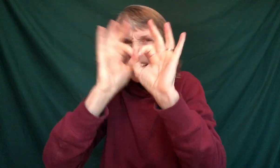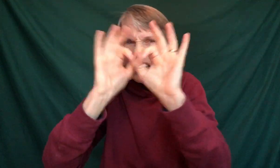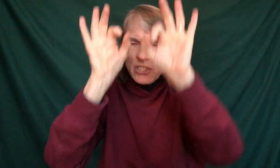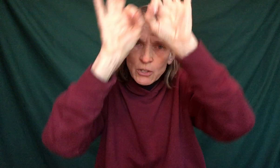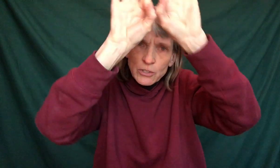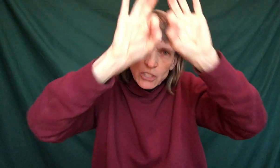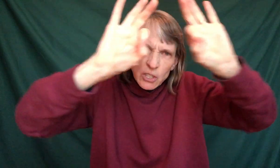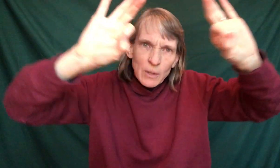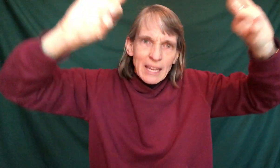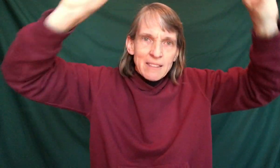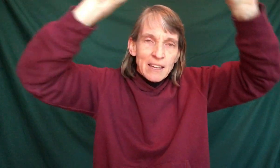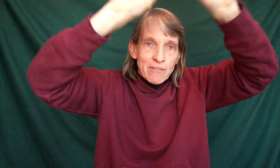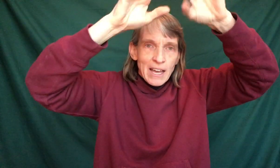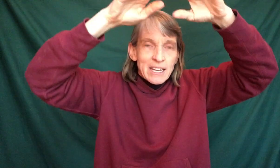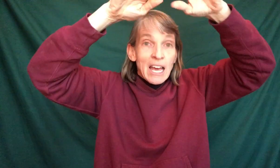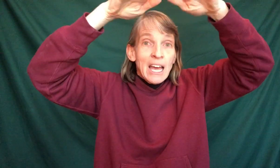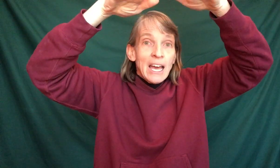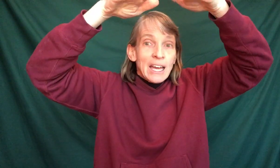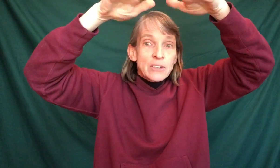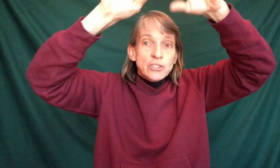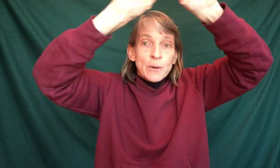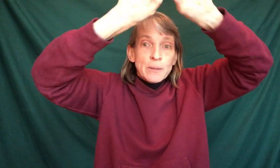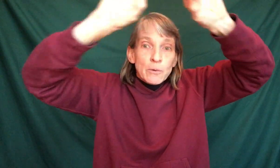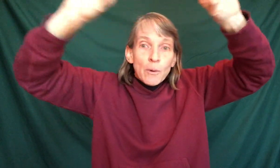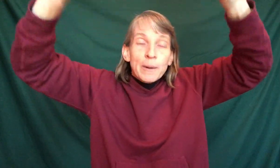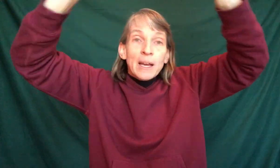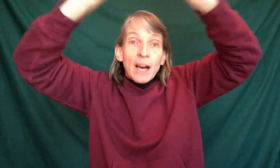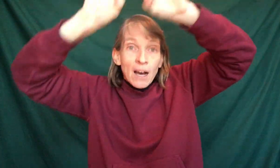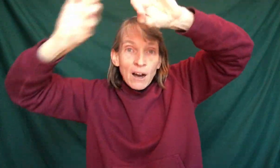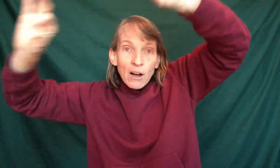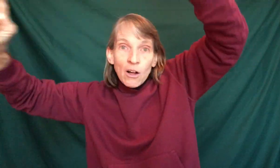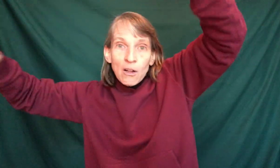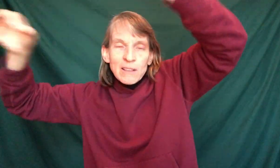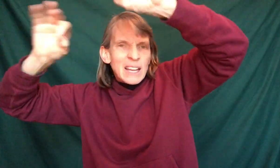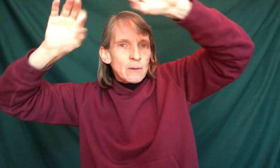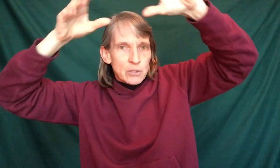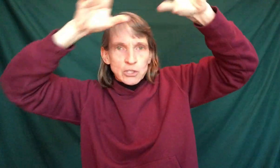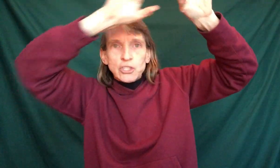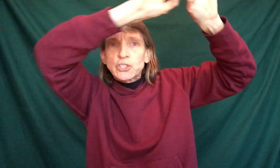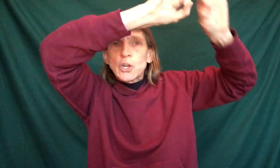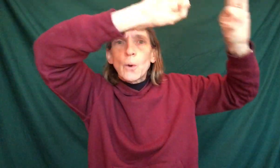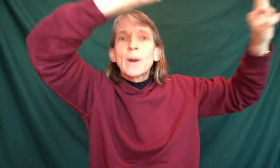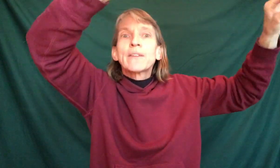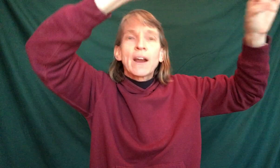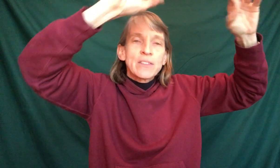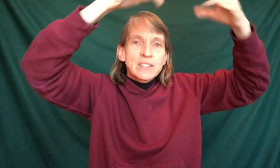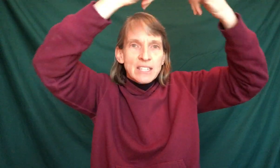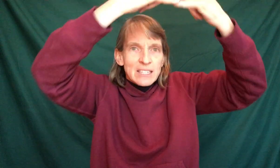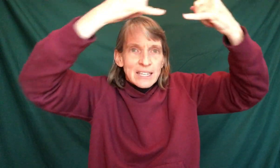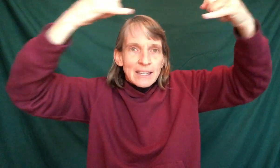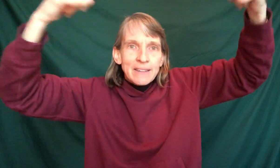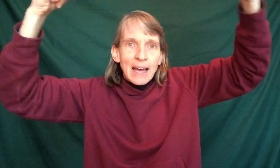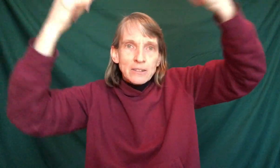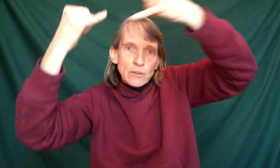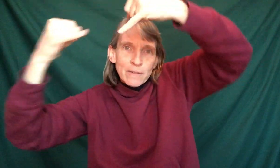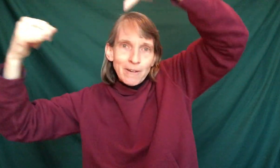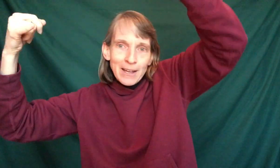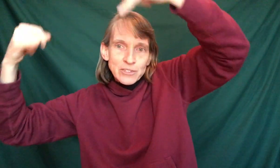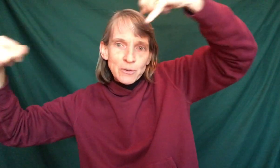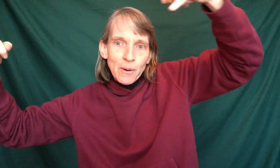like a circle to show like a thick vine, and you're showing them growing, like you can just show where they are on the ceiling like that. Vines